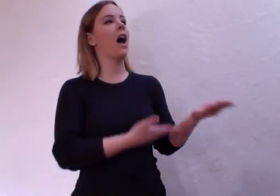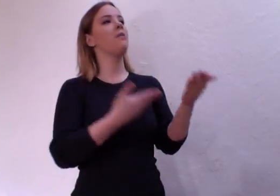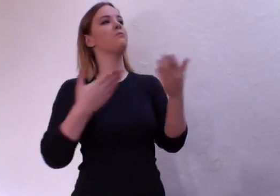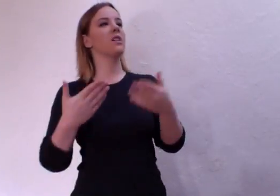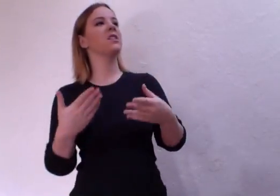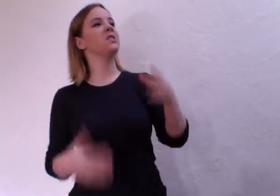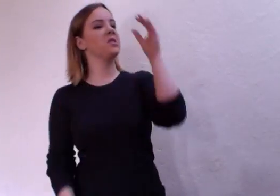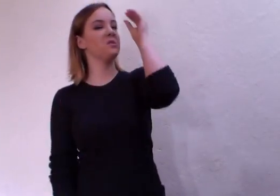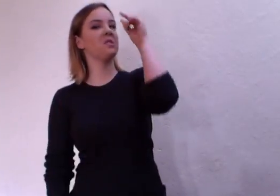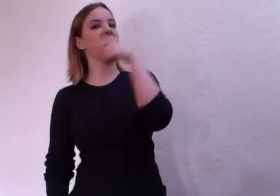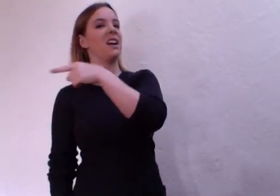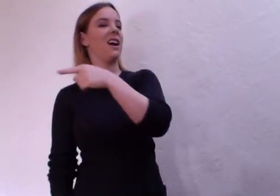Totally honest answer.